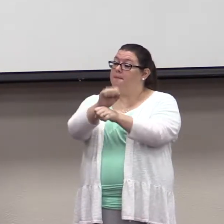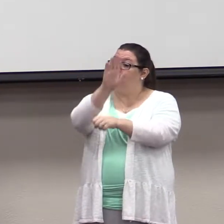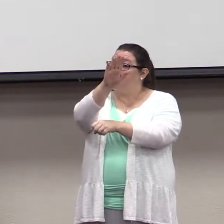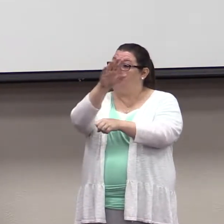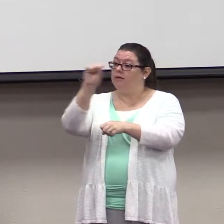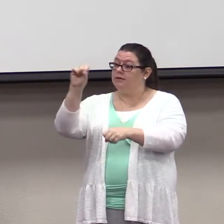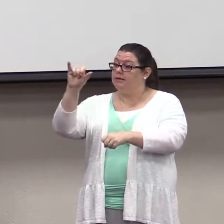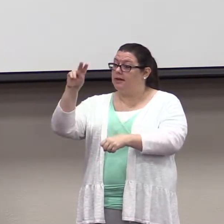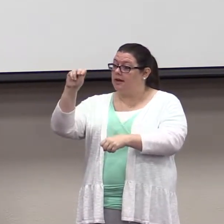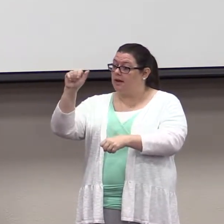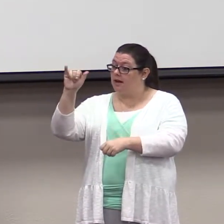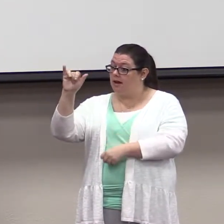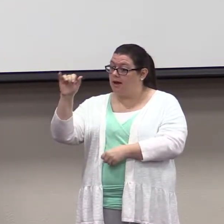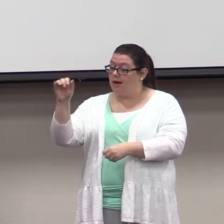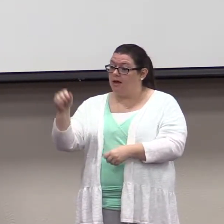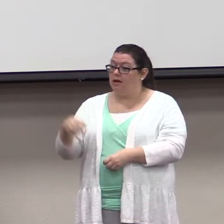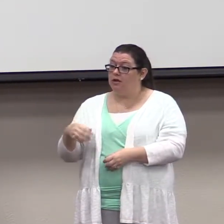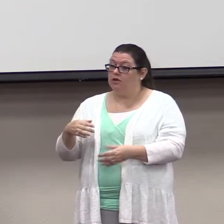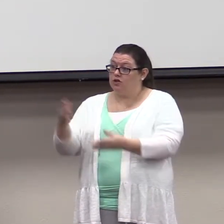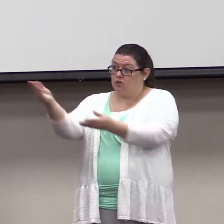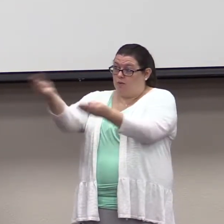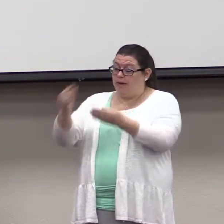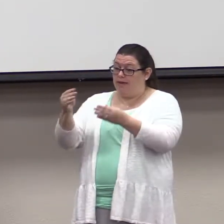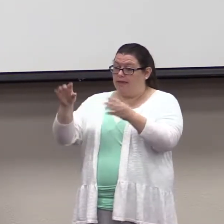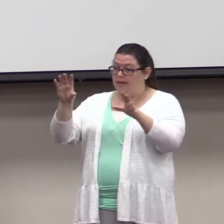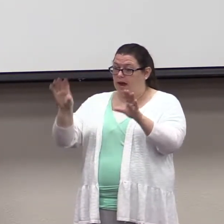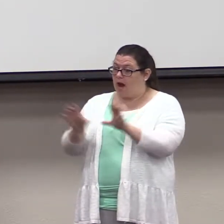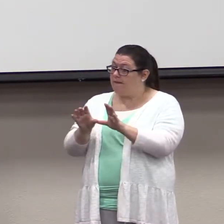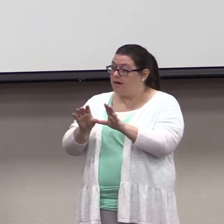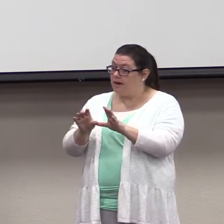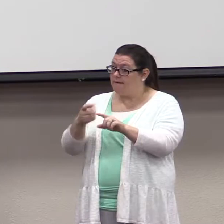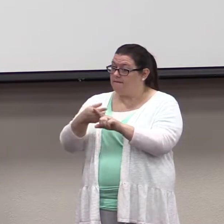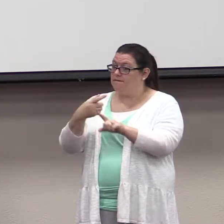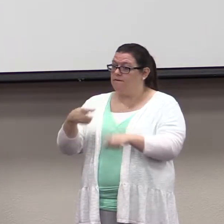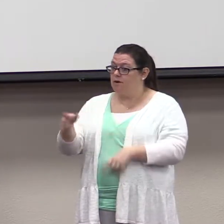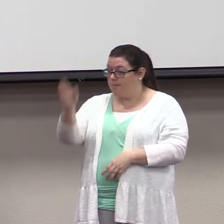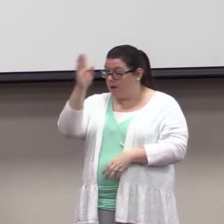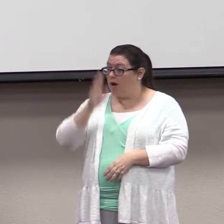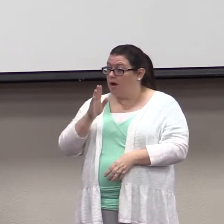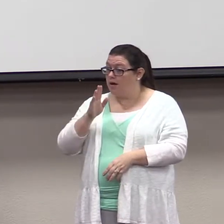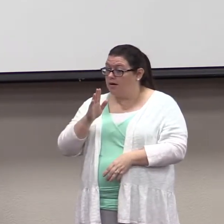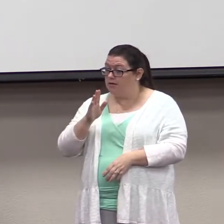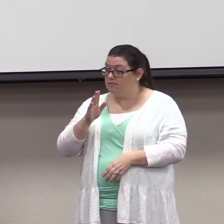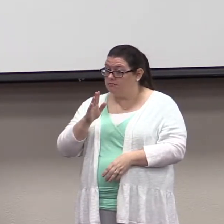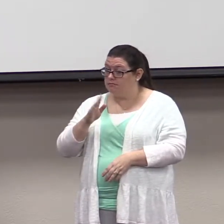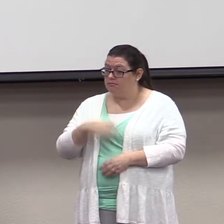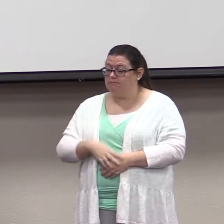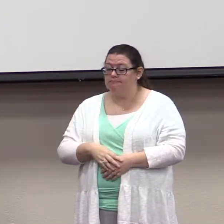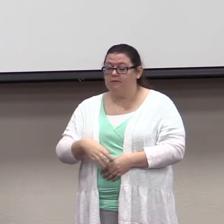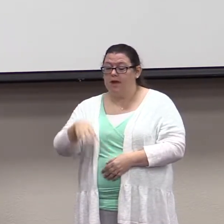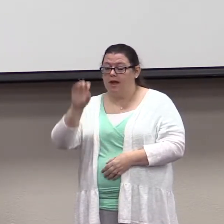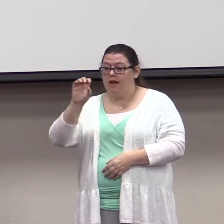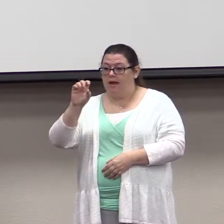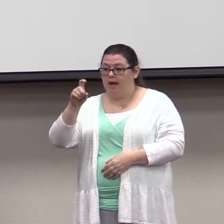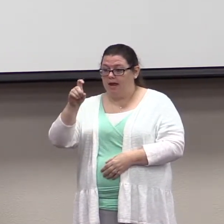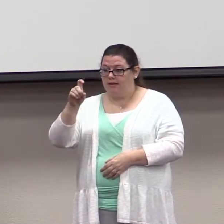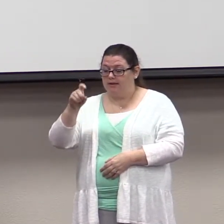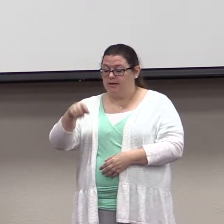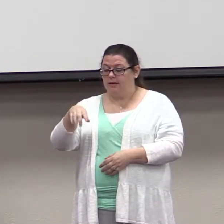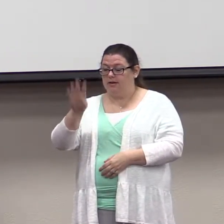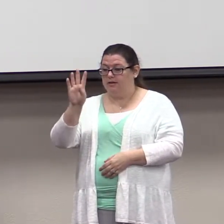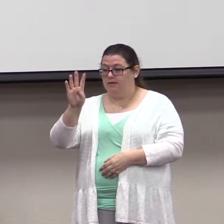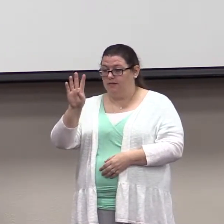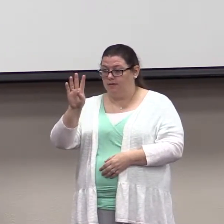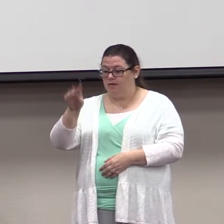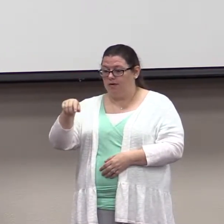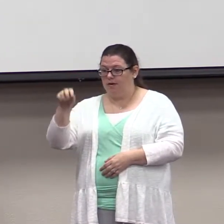covenant from God. And we can read in Exodus 24:13 through 14. So Moses arose with